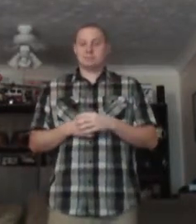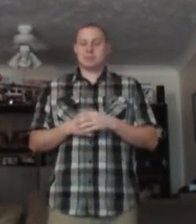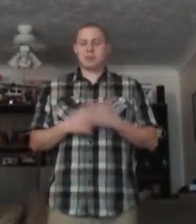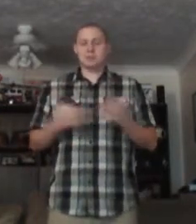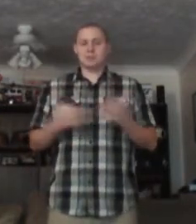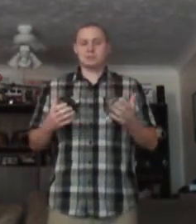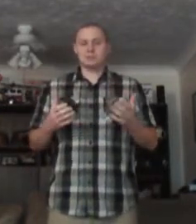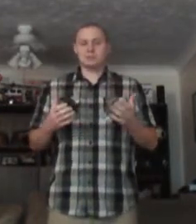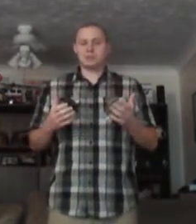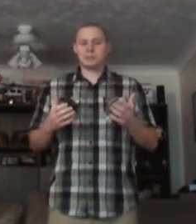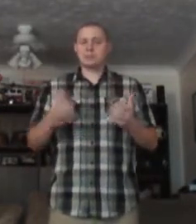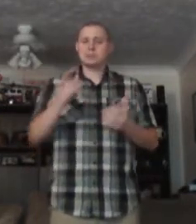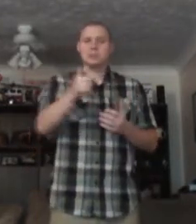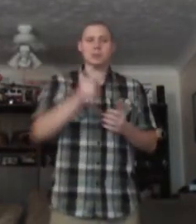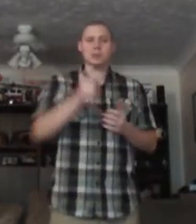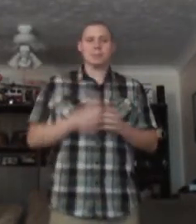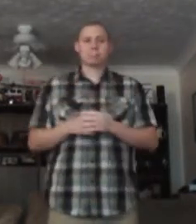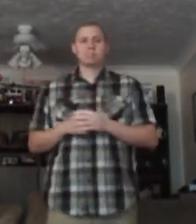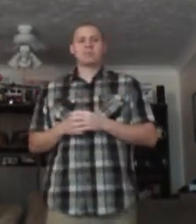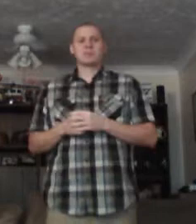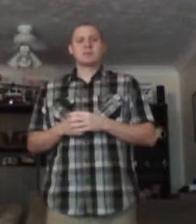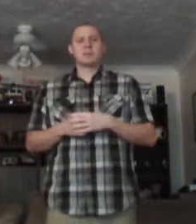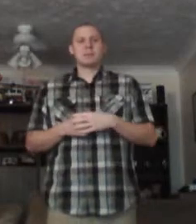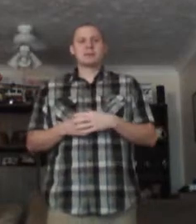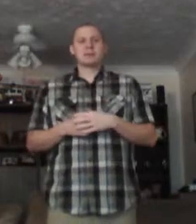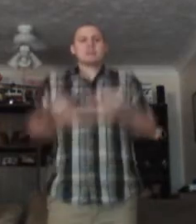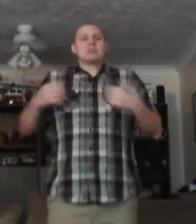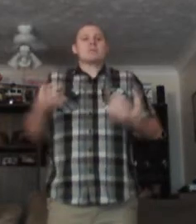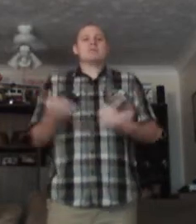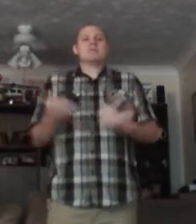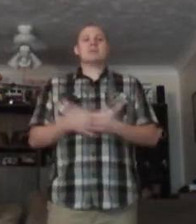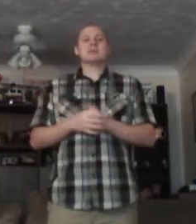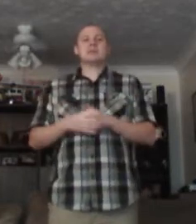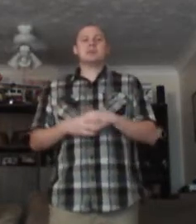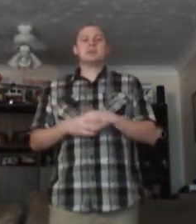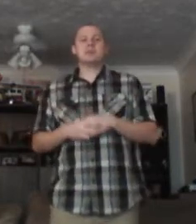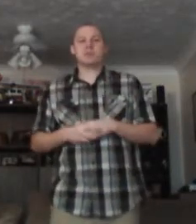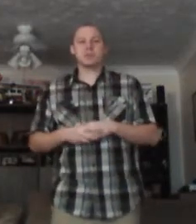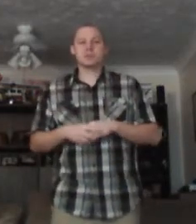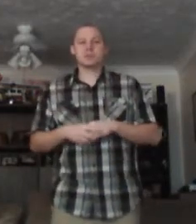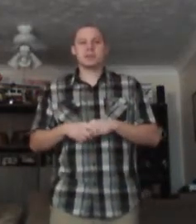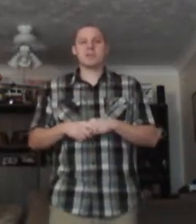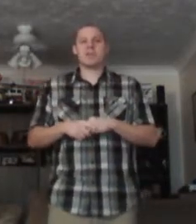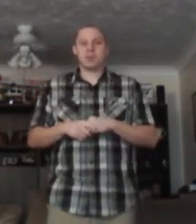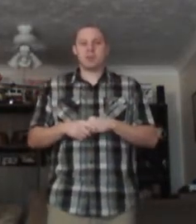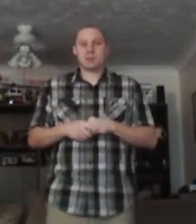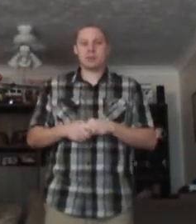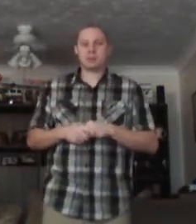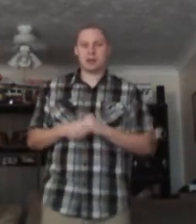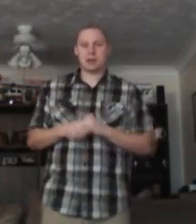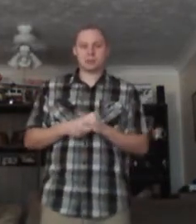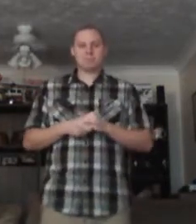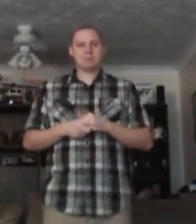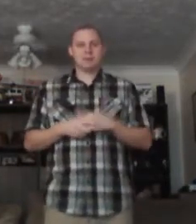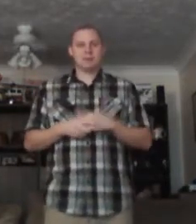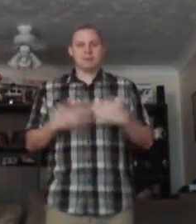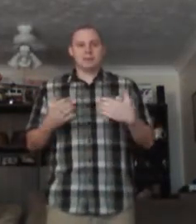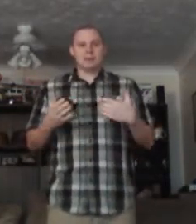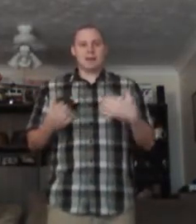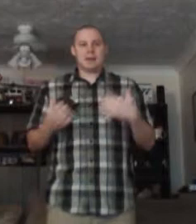So, what should you do? Let's start with a few things that you can do first if a fire breaks out at your house. Now, this is all